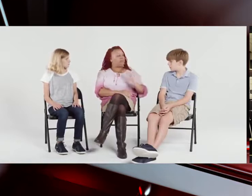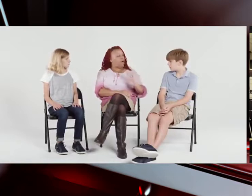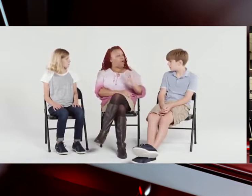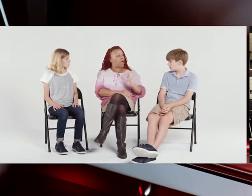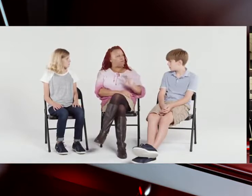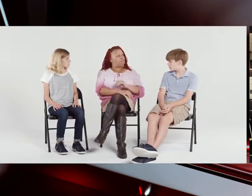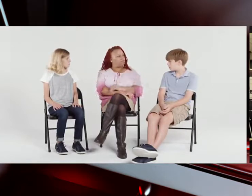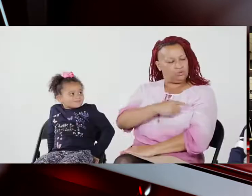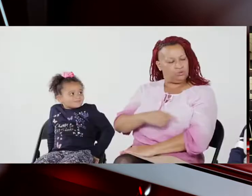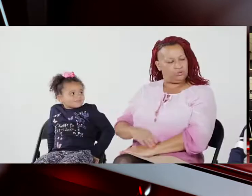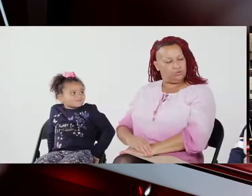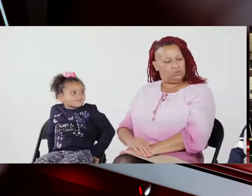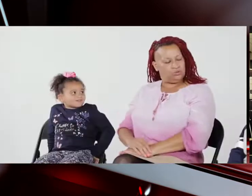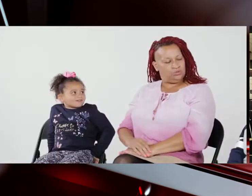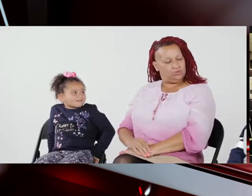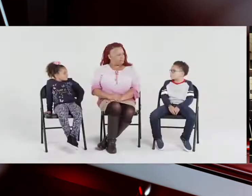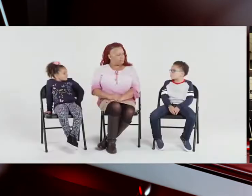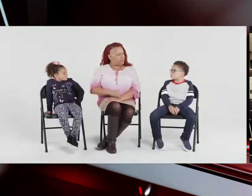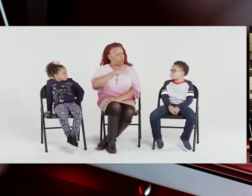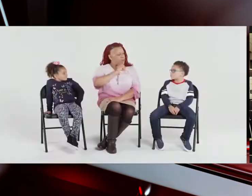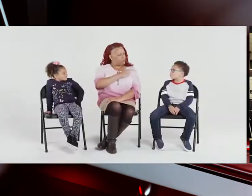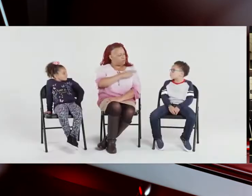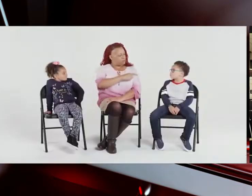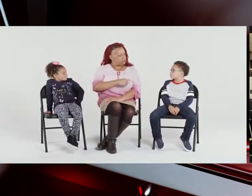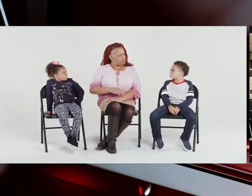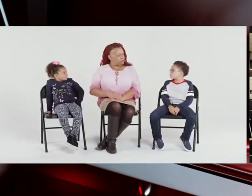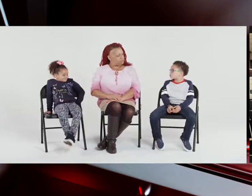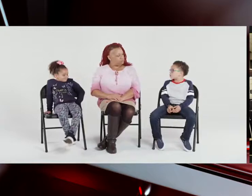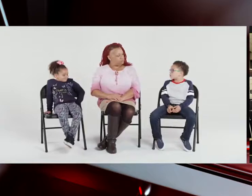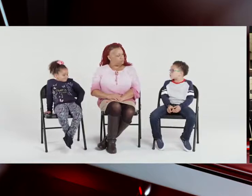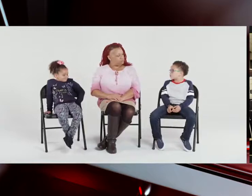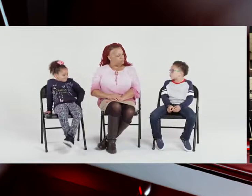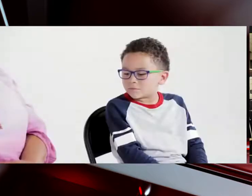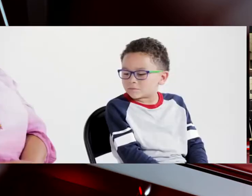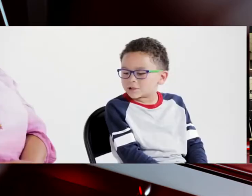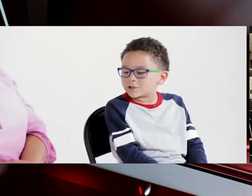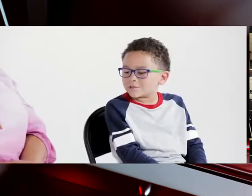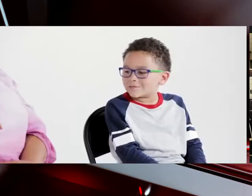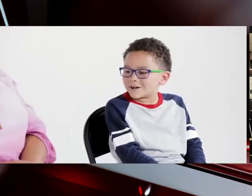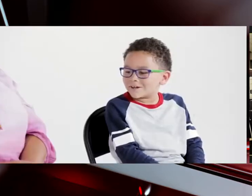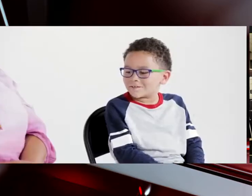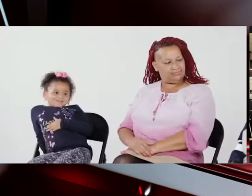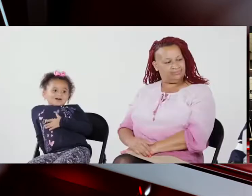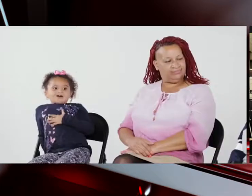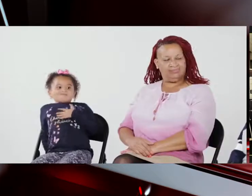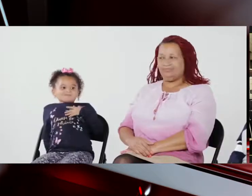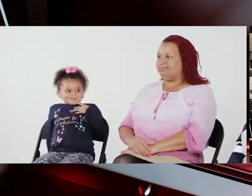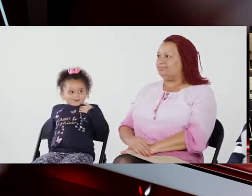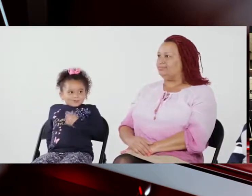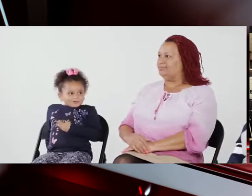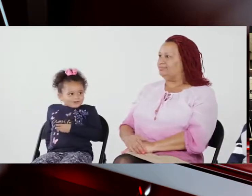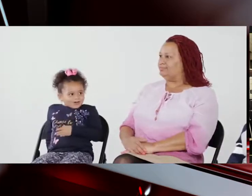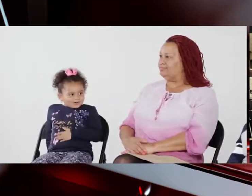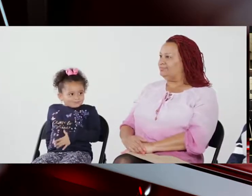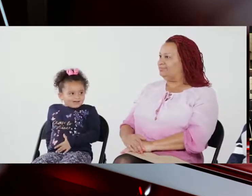access opportunities like hearing people. So this application, it does exactly that. So we have made